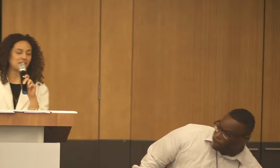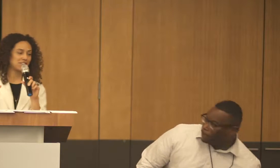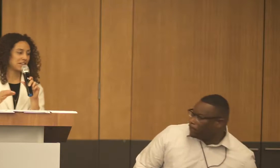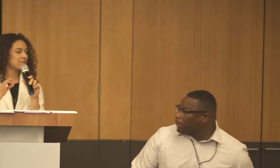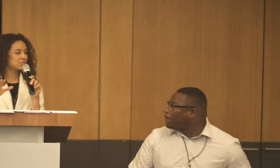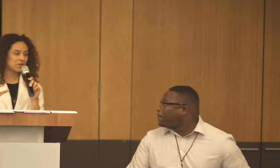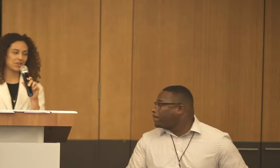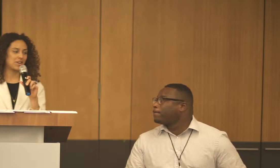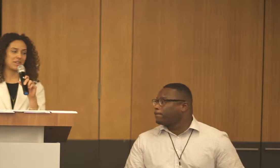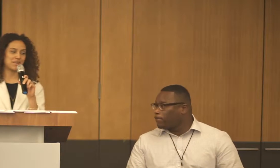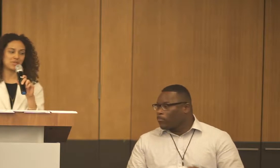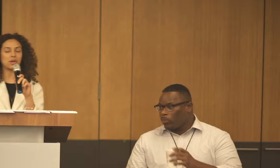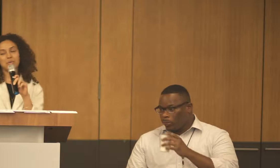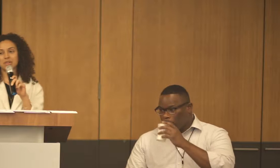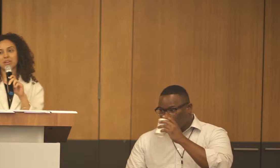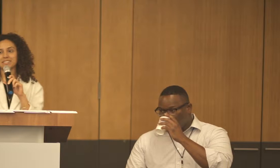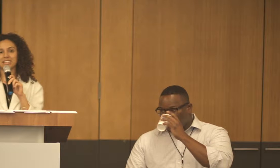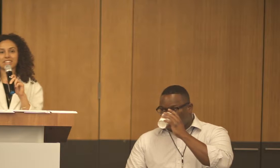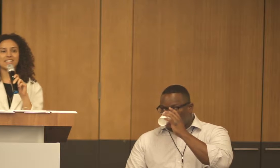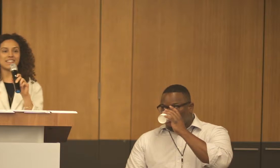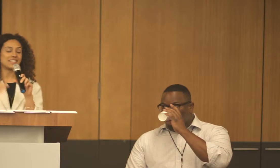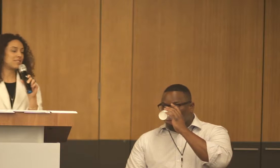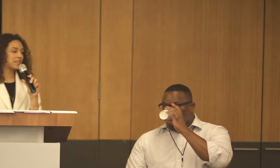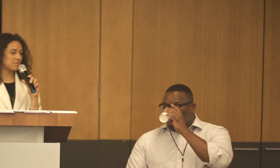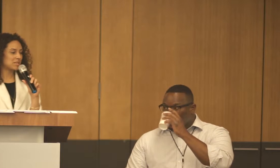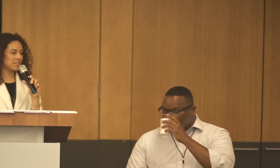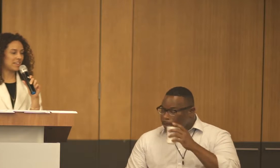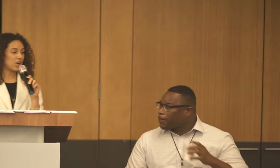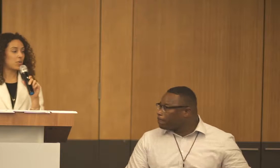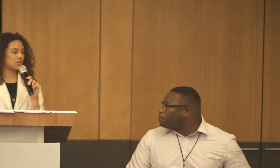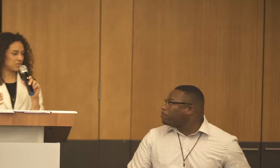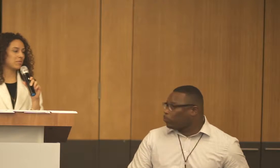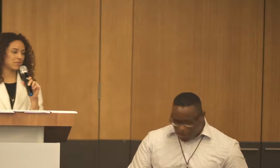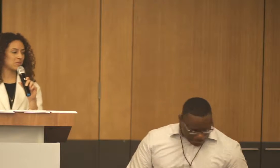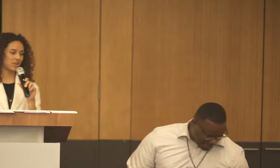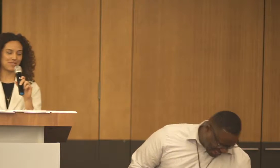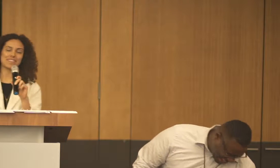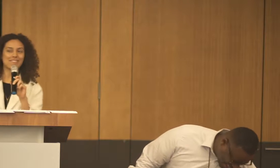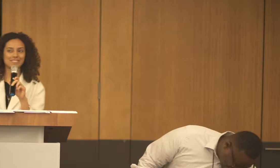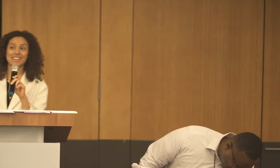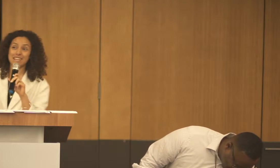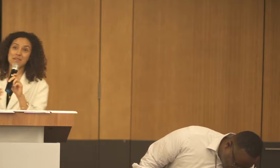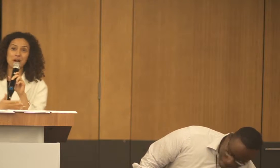our competitors, like a Facebook or an Airbnb, is working with an organization, that definitely makes me think, oh, we should probably be working with them. So that can be a